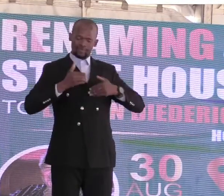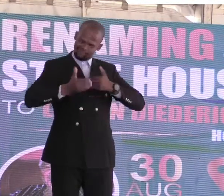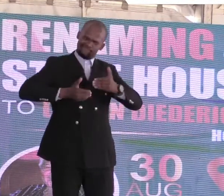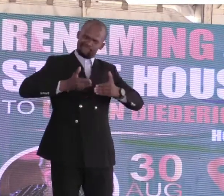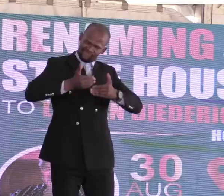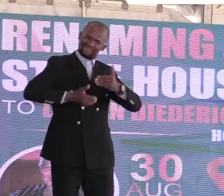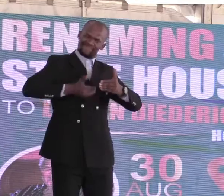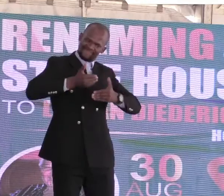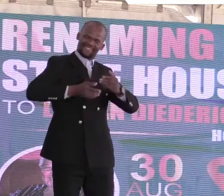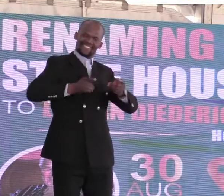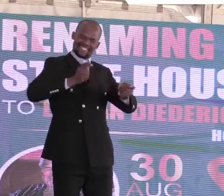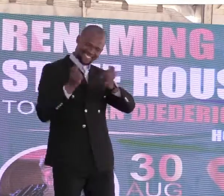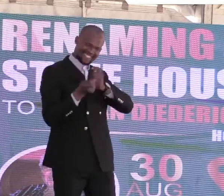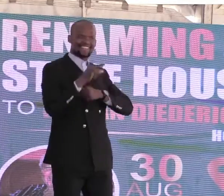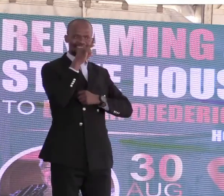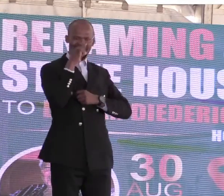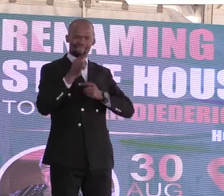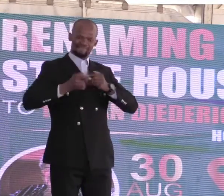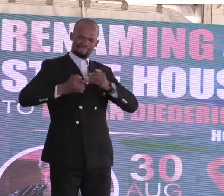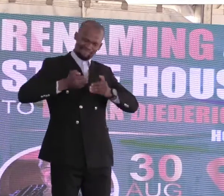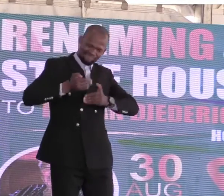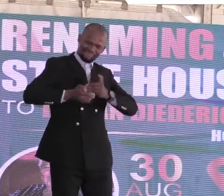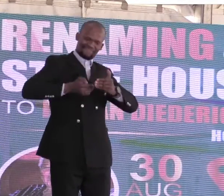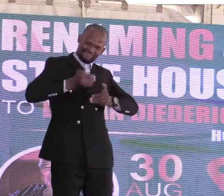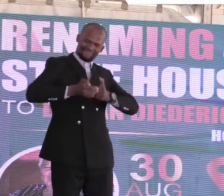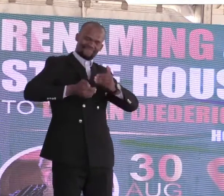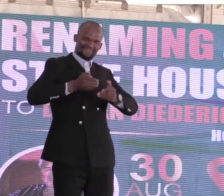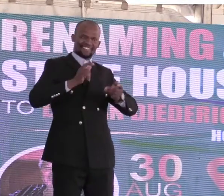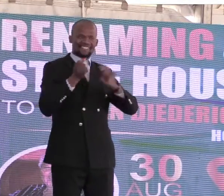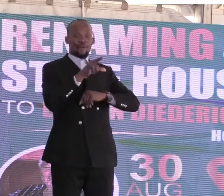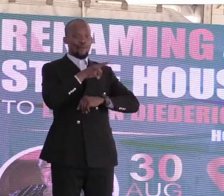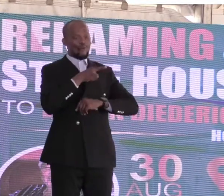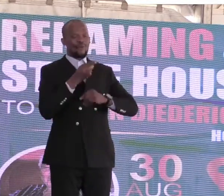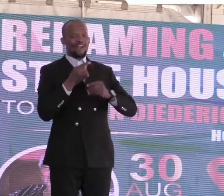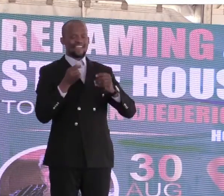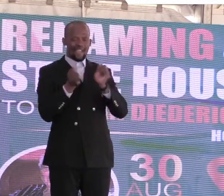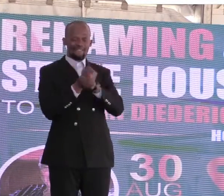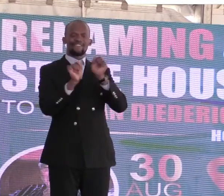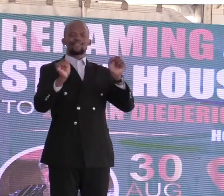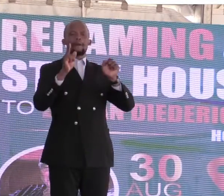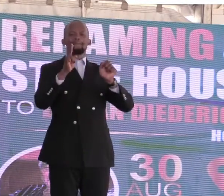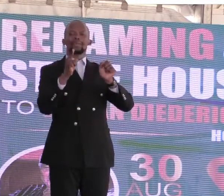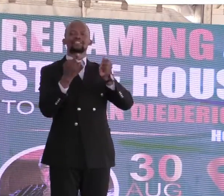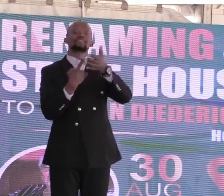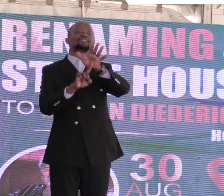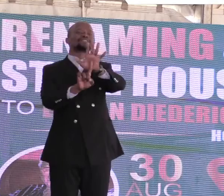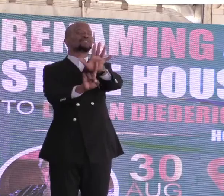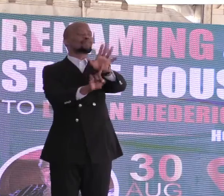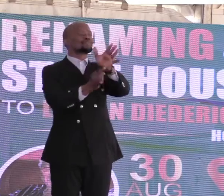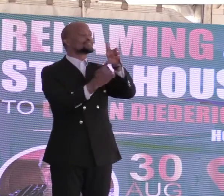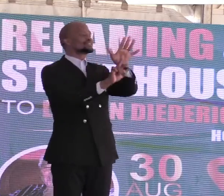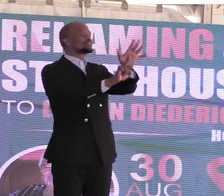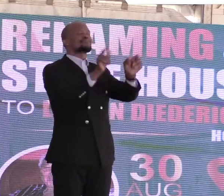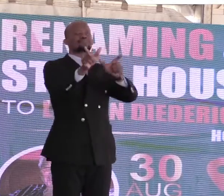Lamagama enika intsingiselo khona ukuze umzila wenkululeko ucace waziwe ngabantu